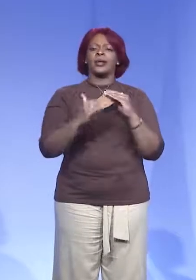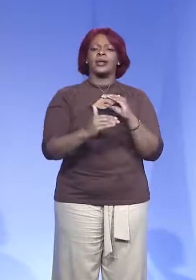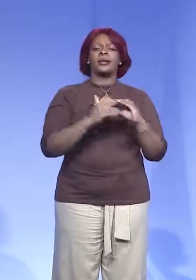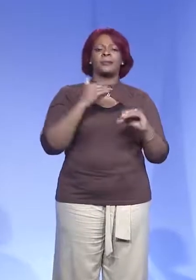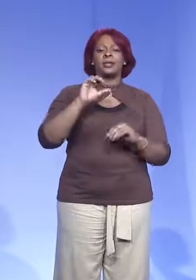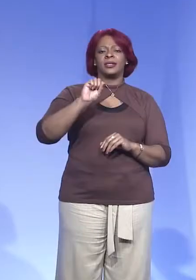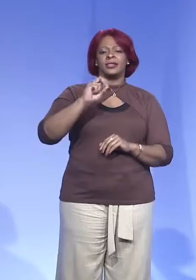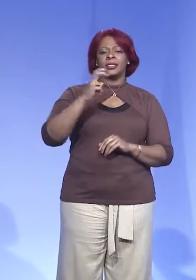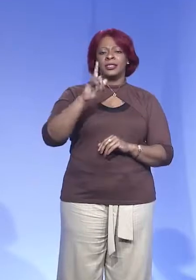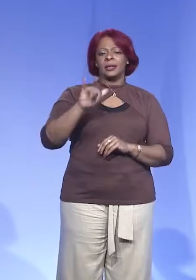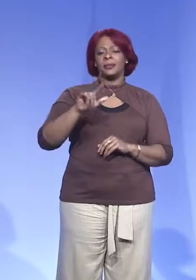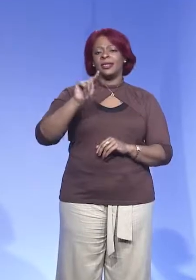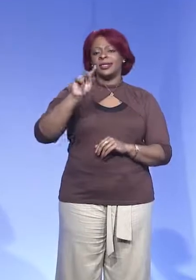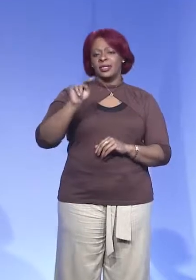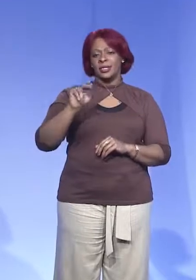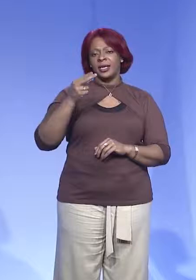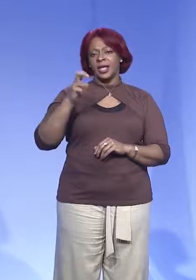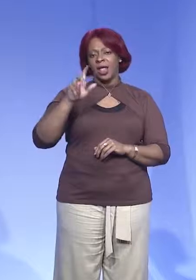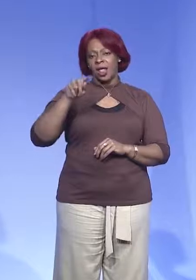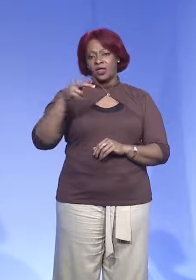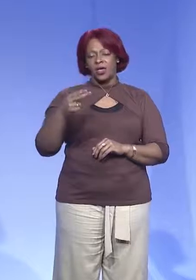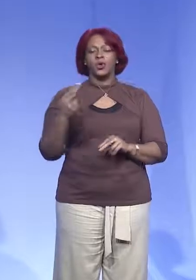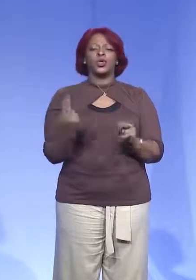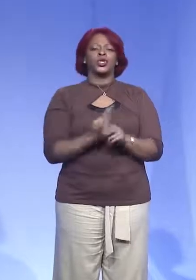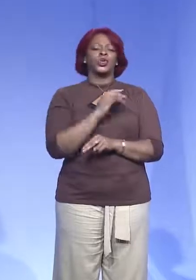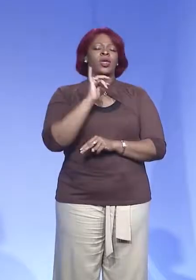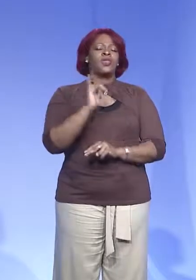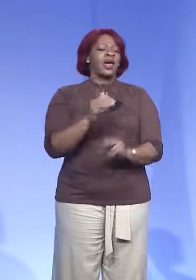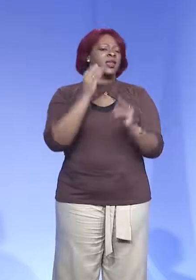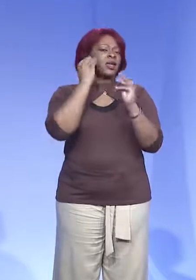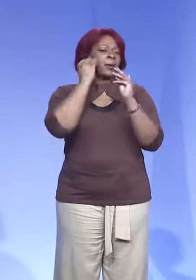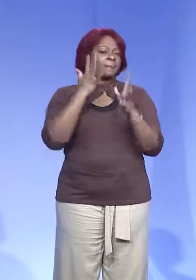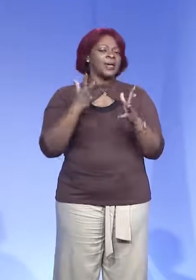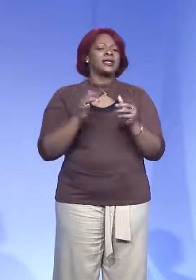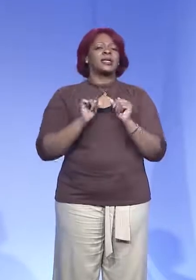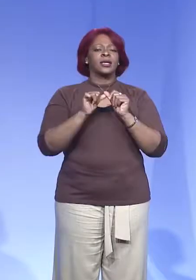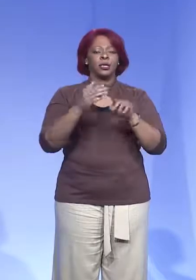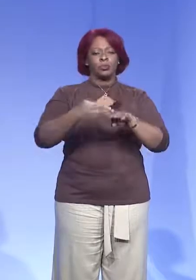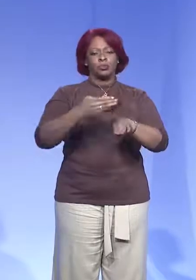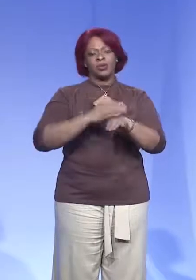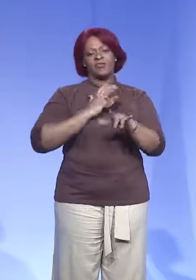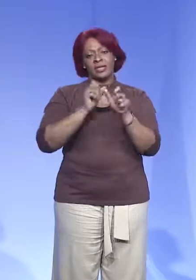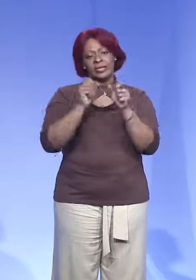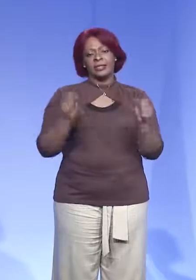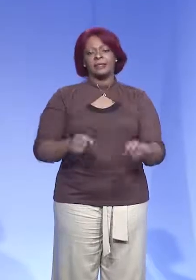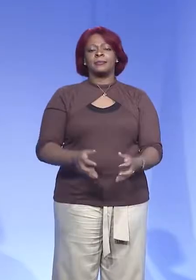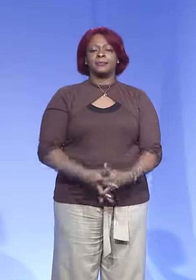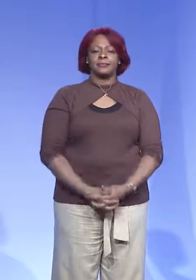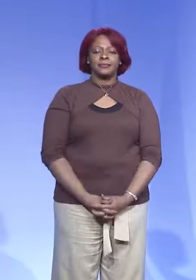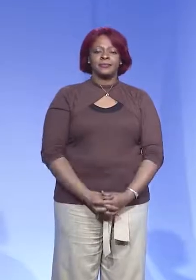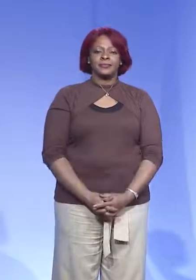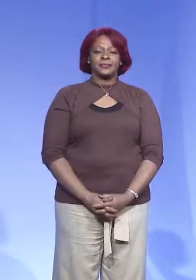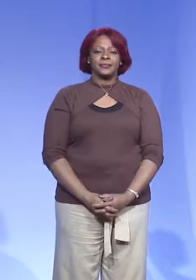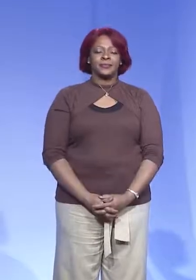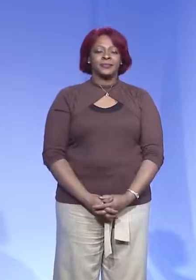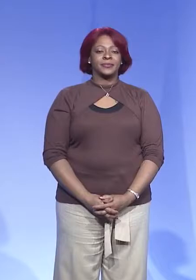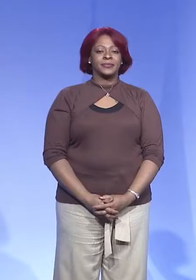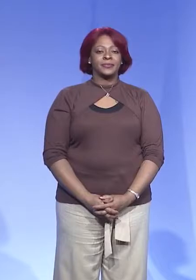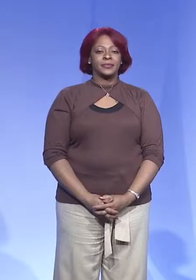at Shelby TN Health, and we will use that information to continue to improve our system.